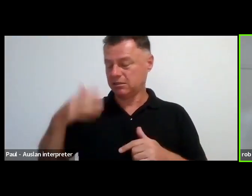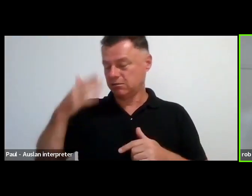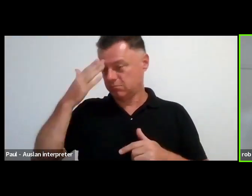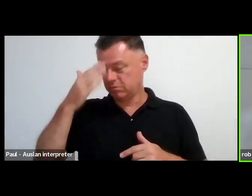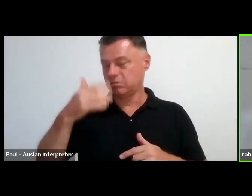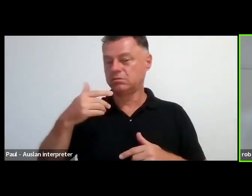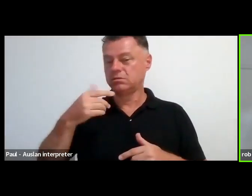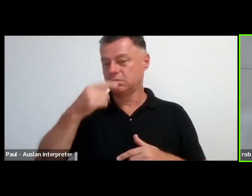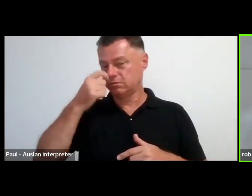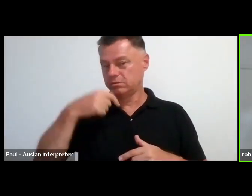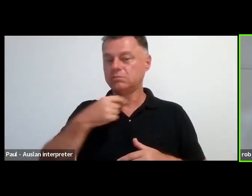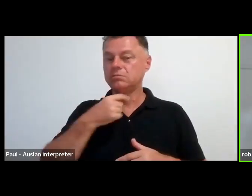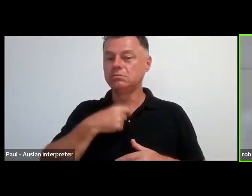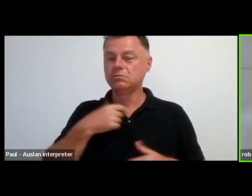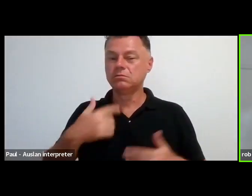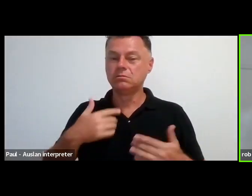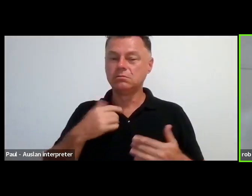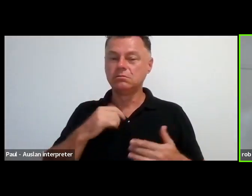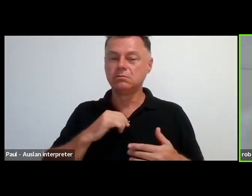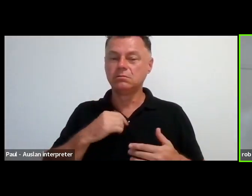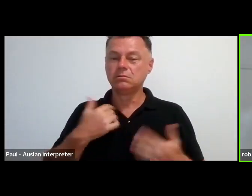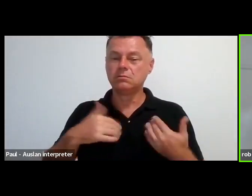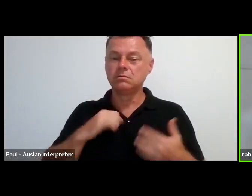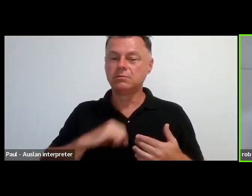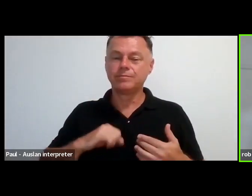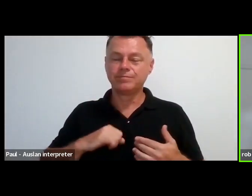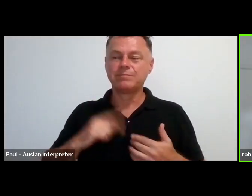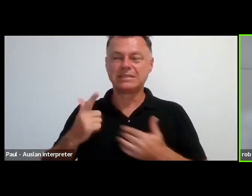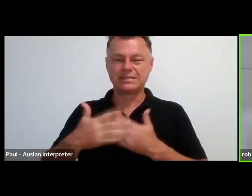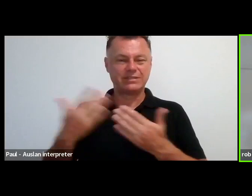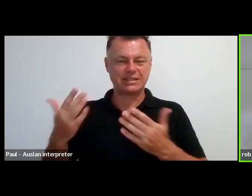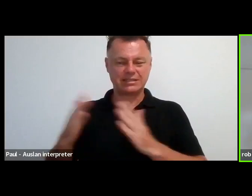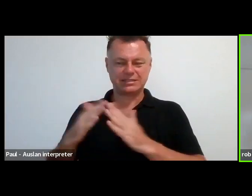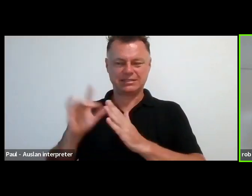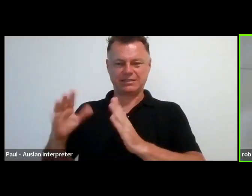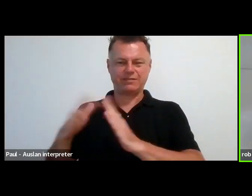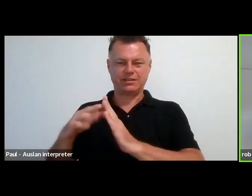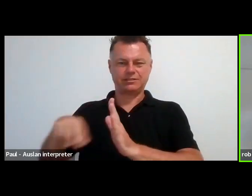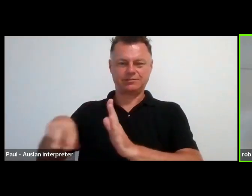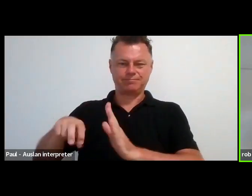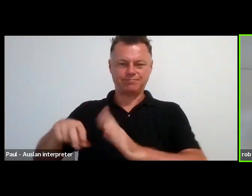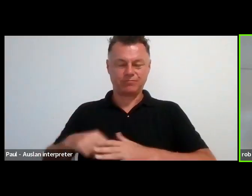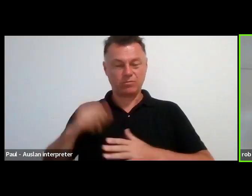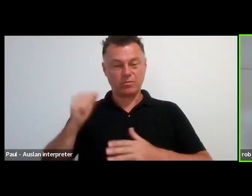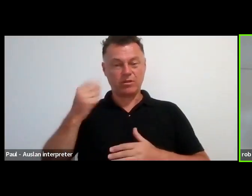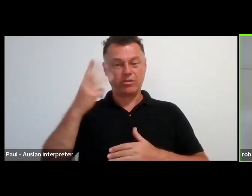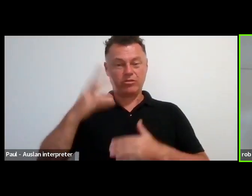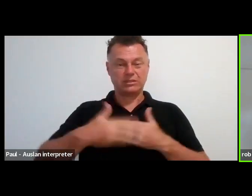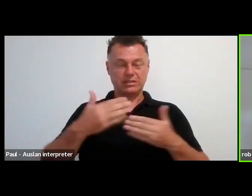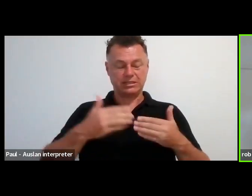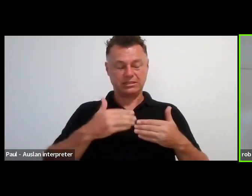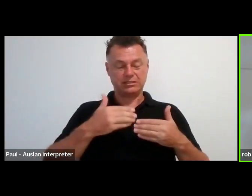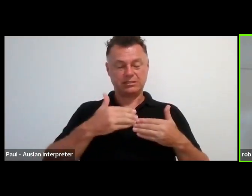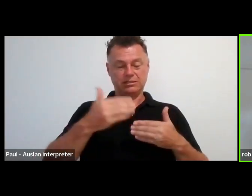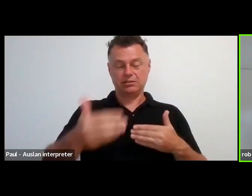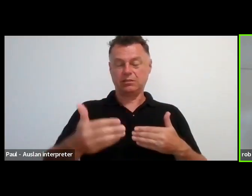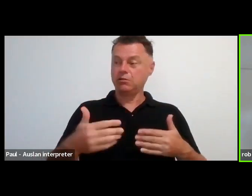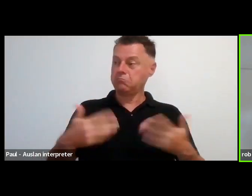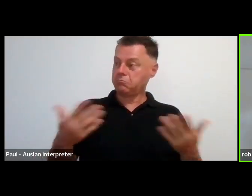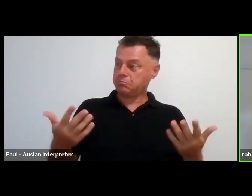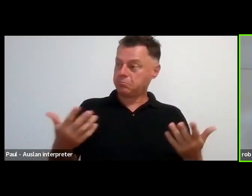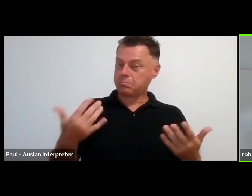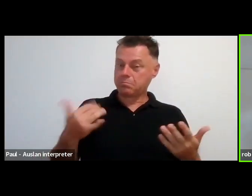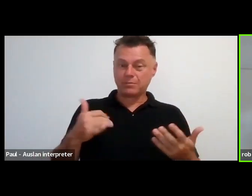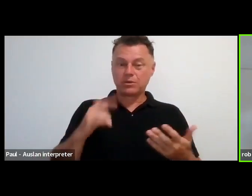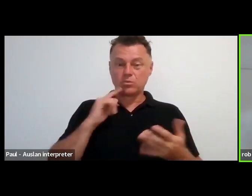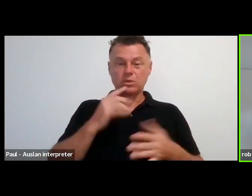test became positive. Now, at the end of that 30-day period, we've stated that, in fact, you could, in fact, be